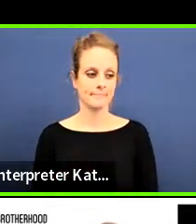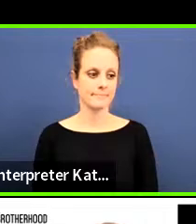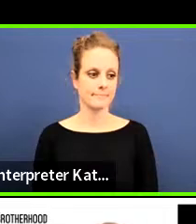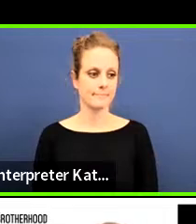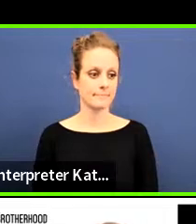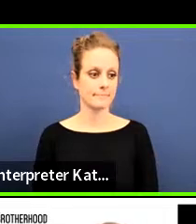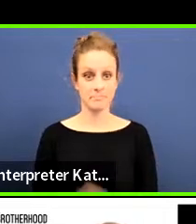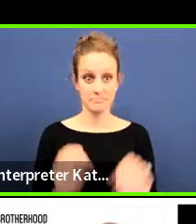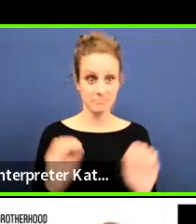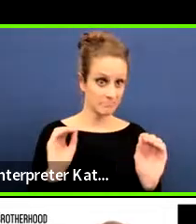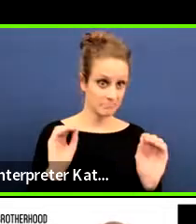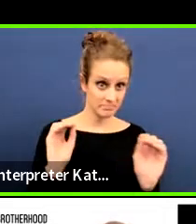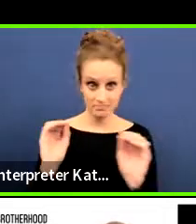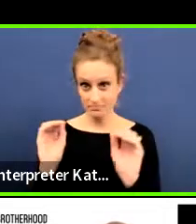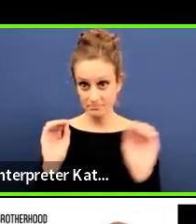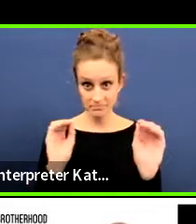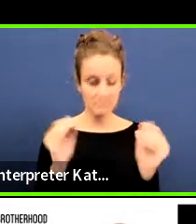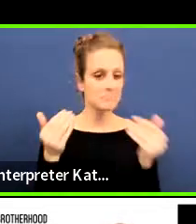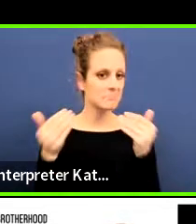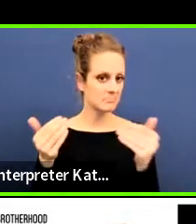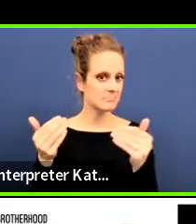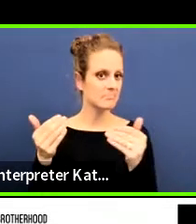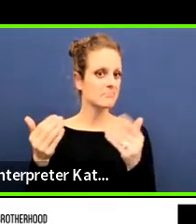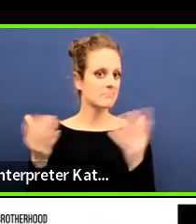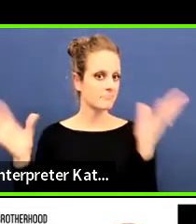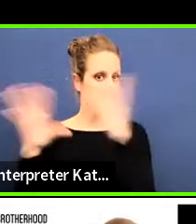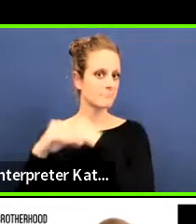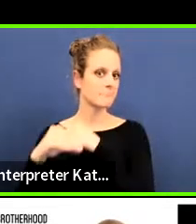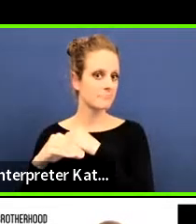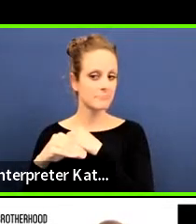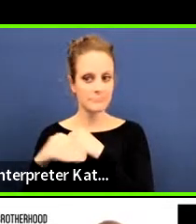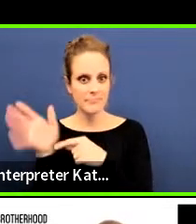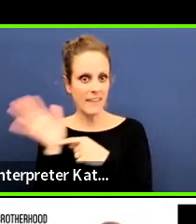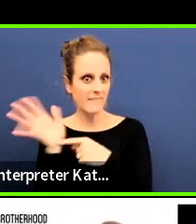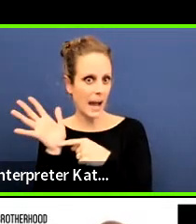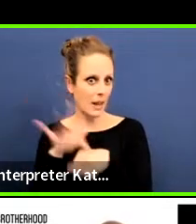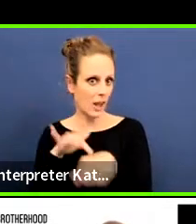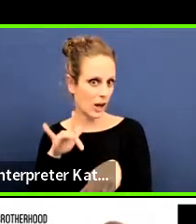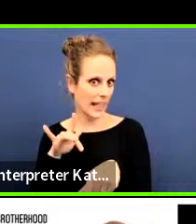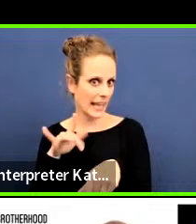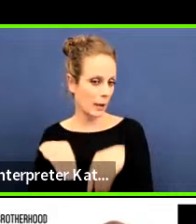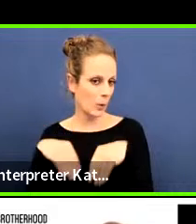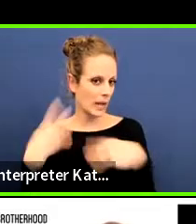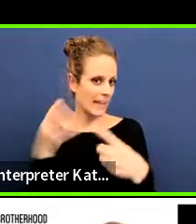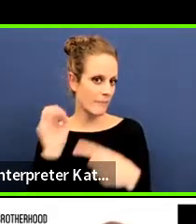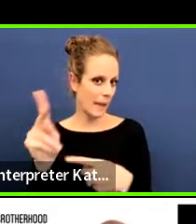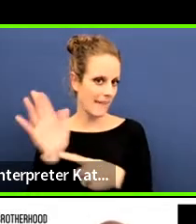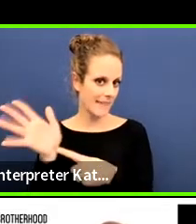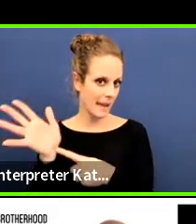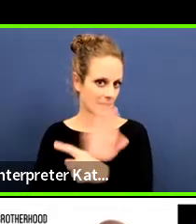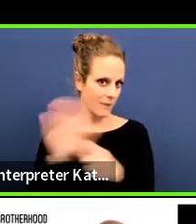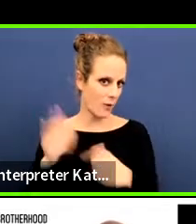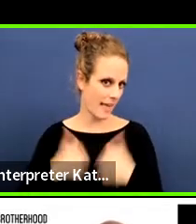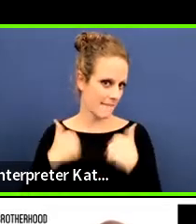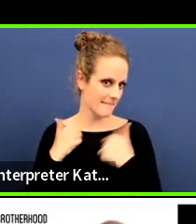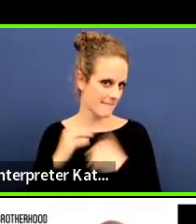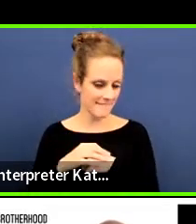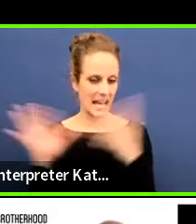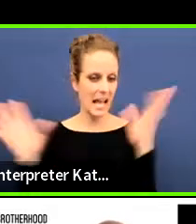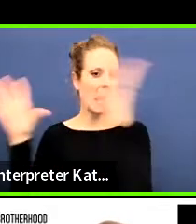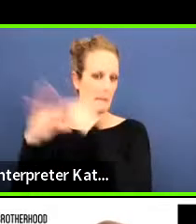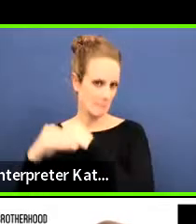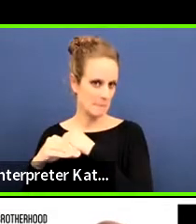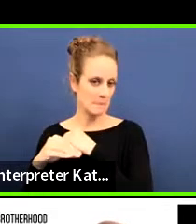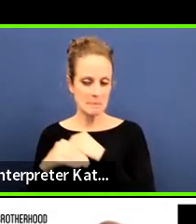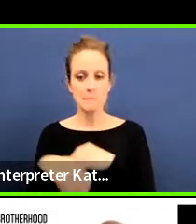All right. Well, hearing none, I think we can give you back 5 minutes of your life. We're getting done a little